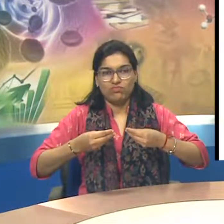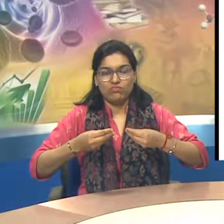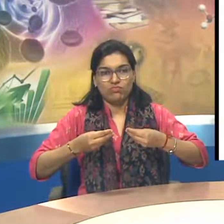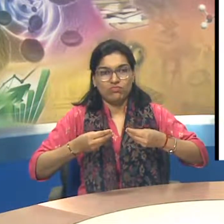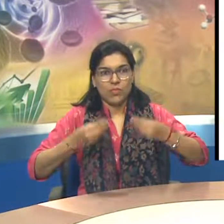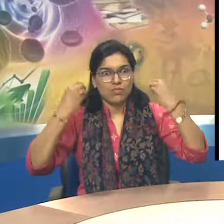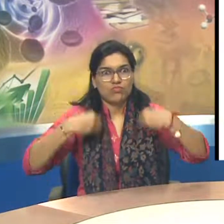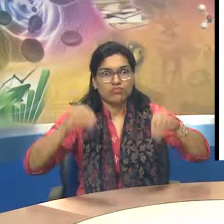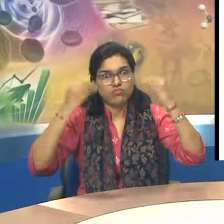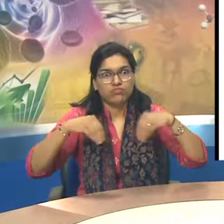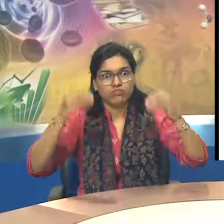due to